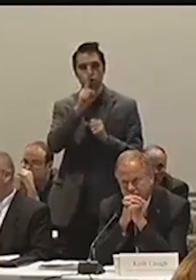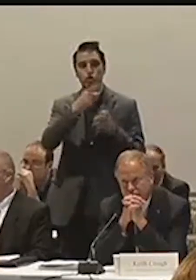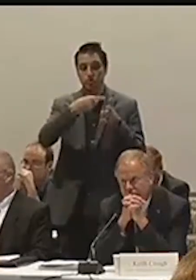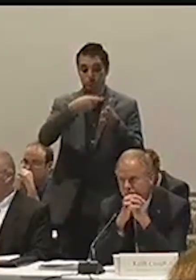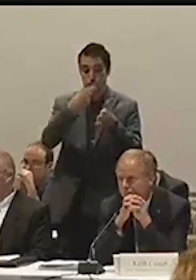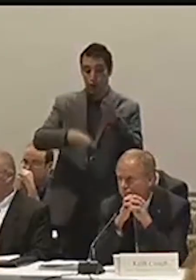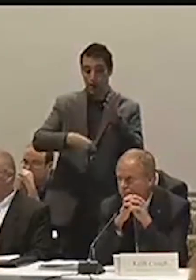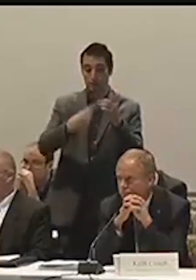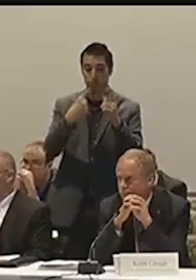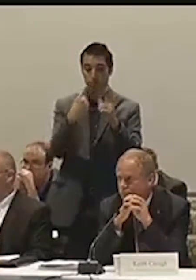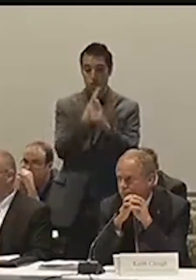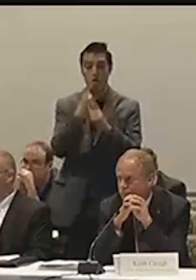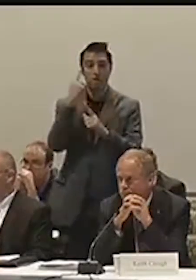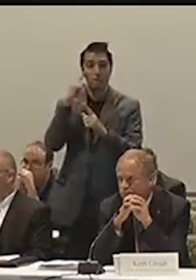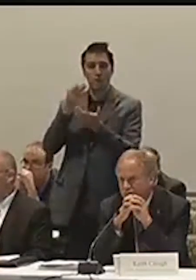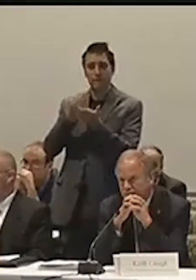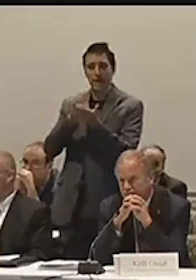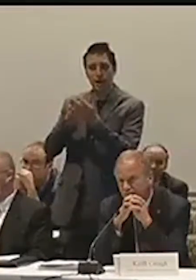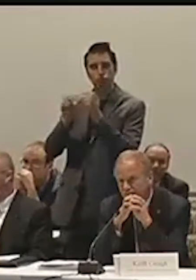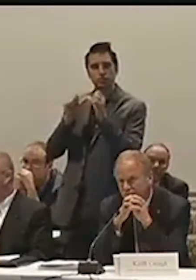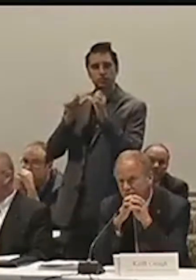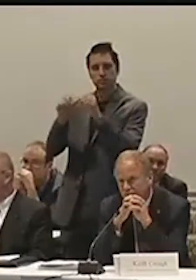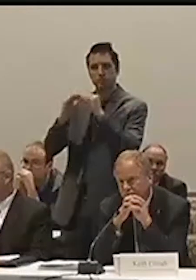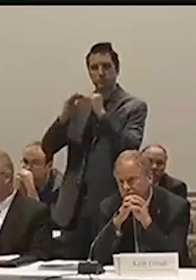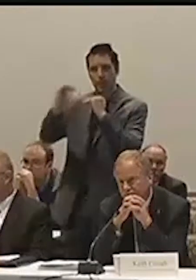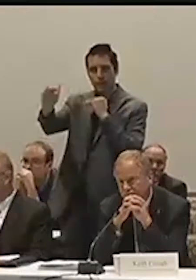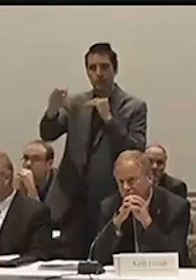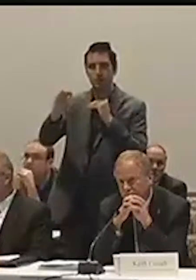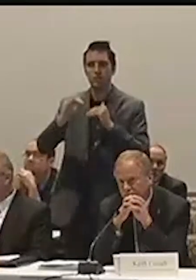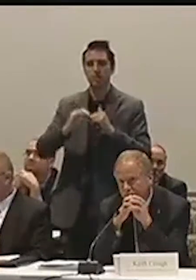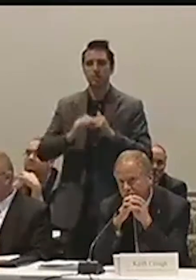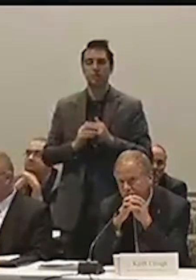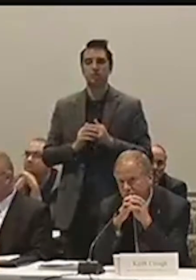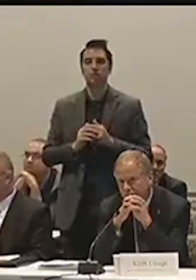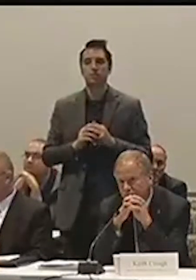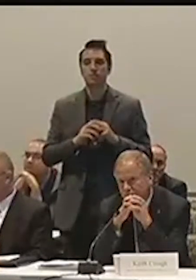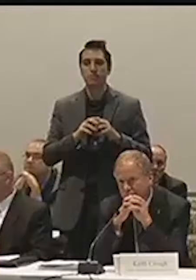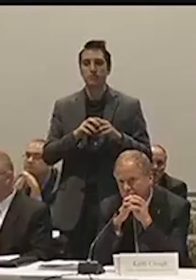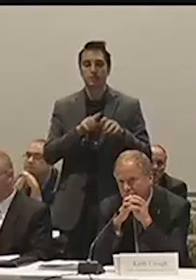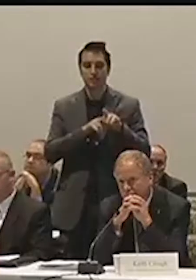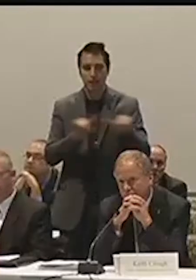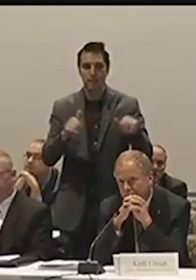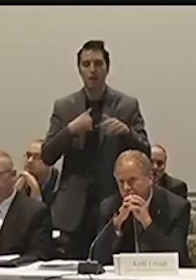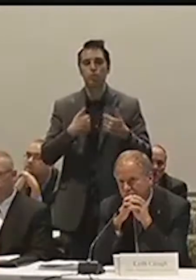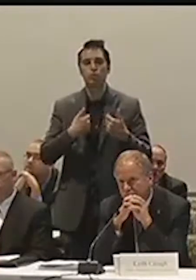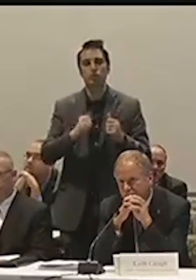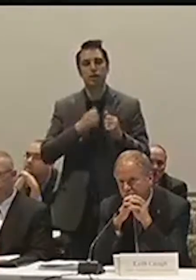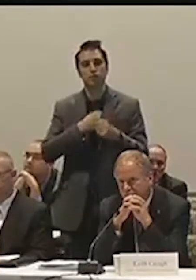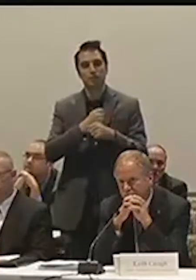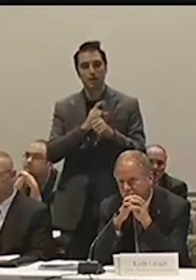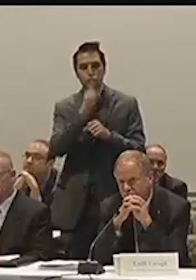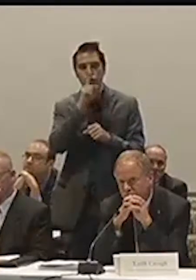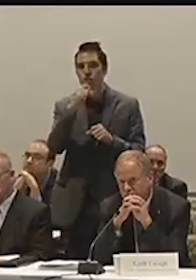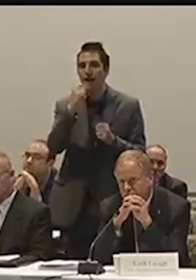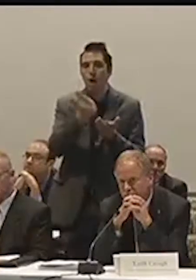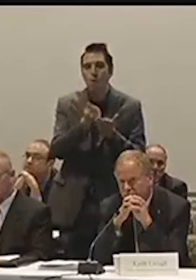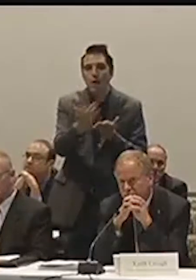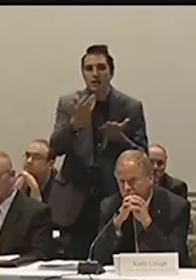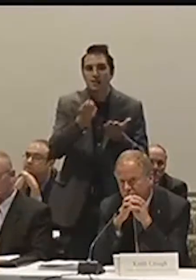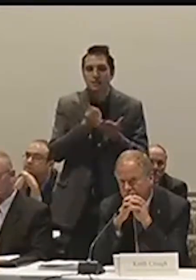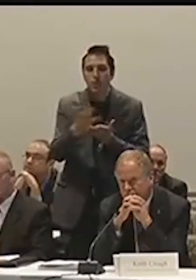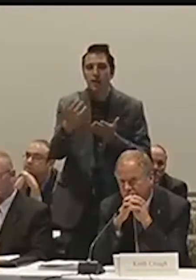financially sustainable systems and to provide that public health service, but we also do it to send good signals so that we're not wasteful and we don't